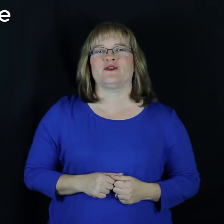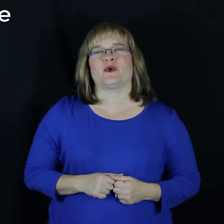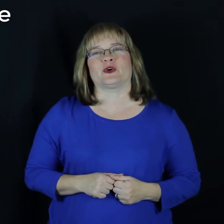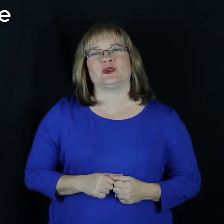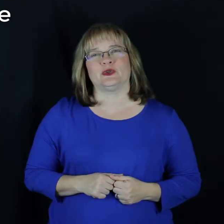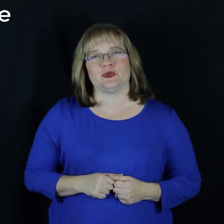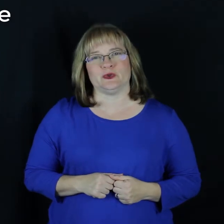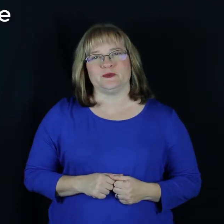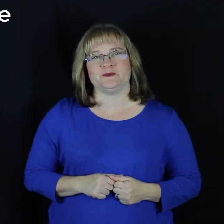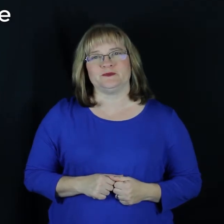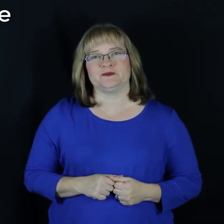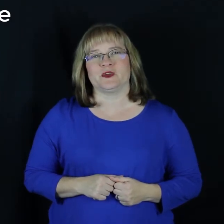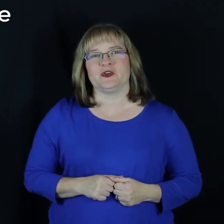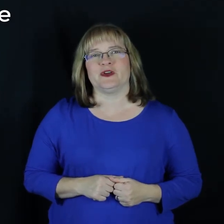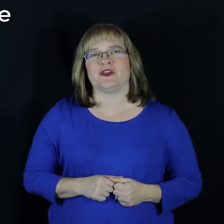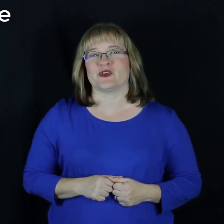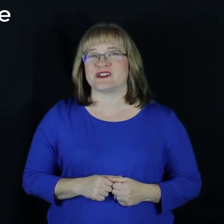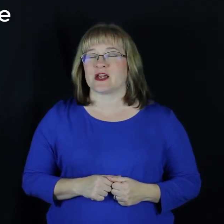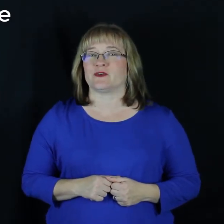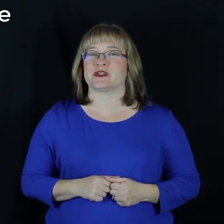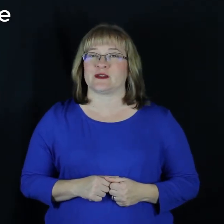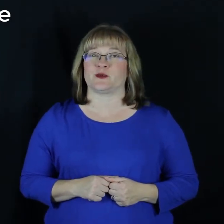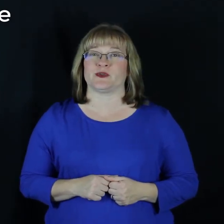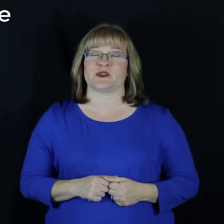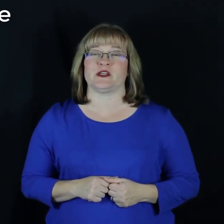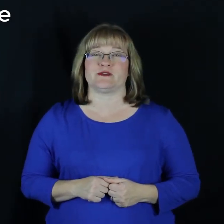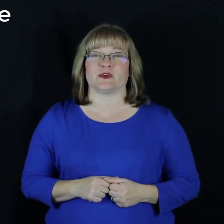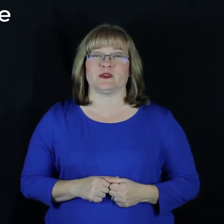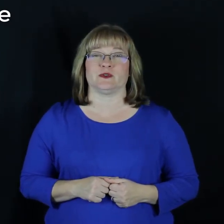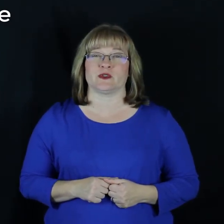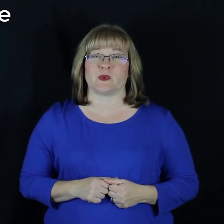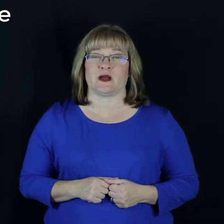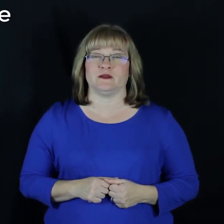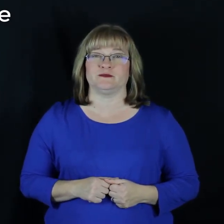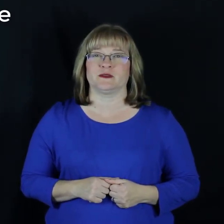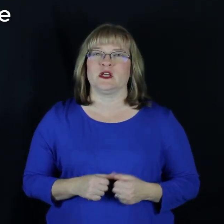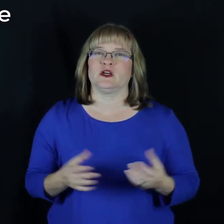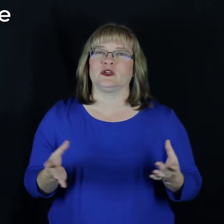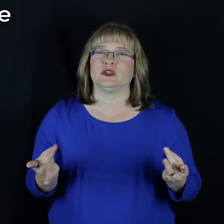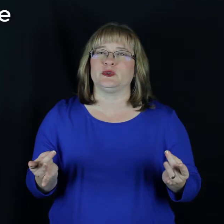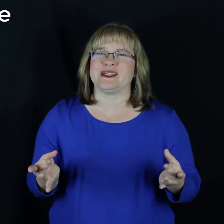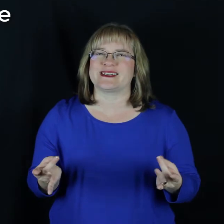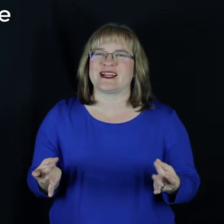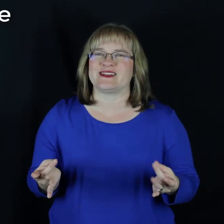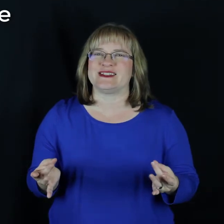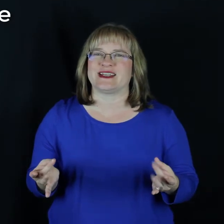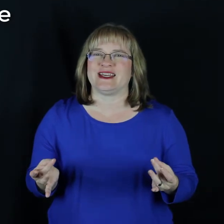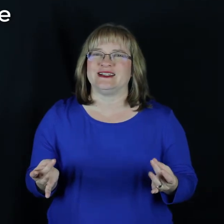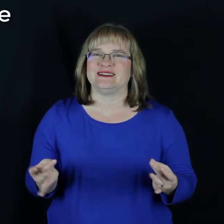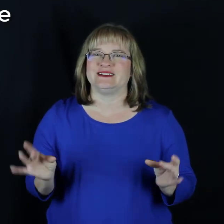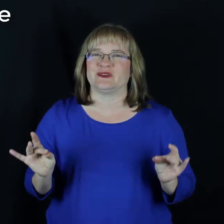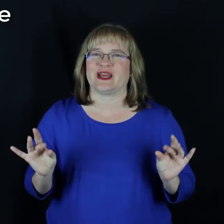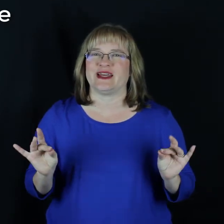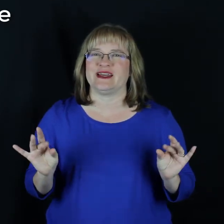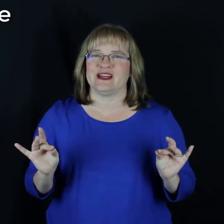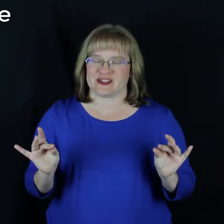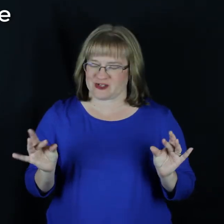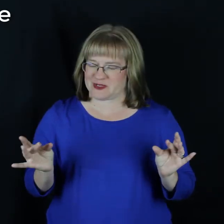For glue, there are several acceptable signs for glue as well. Glue is kind of sticky, okay? So I'm taking